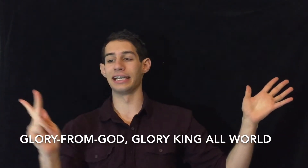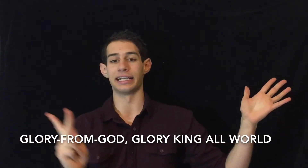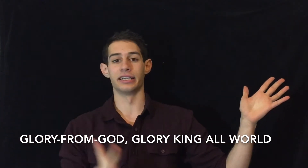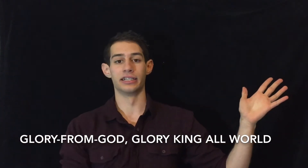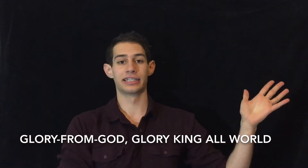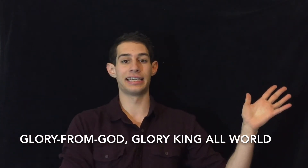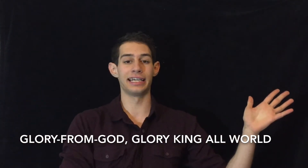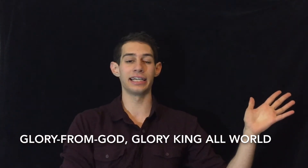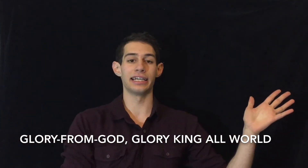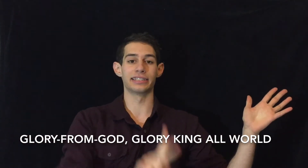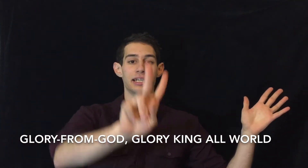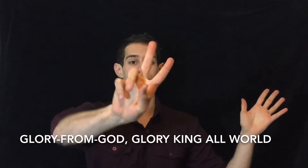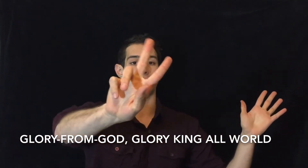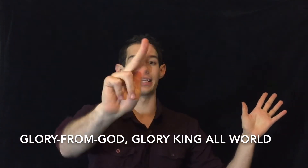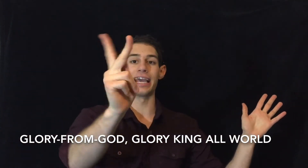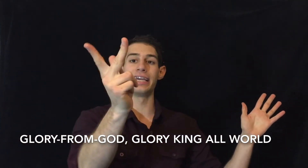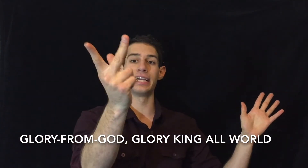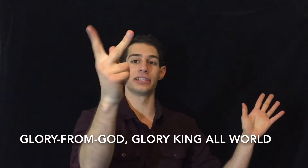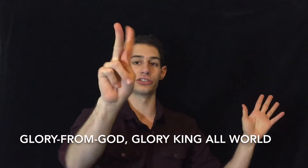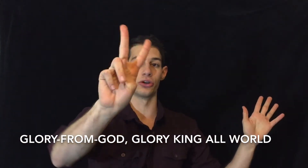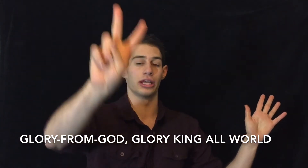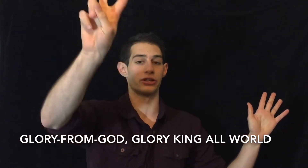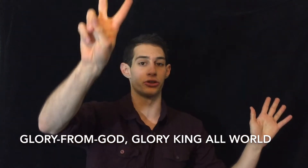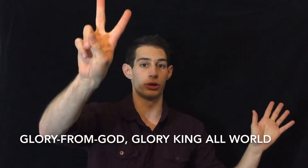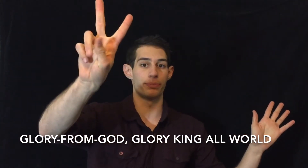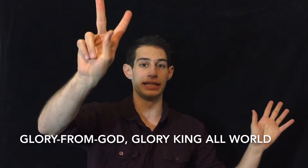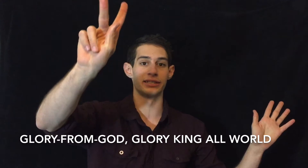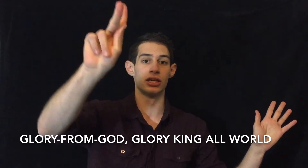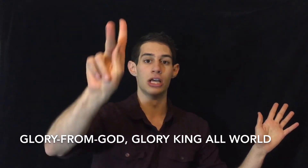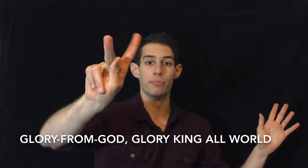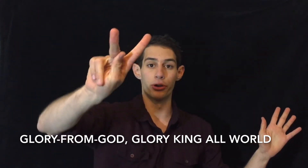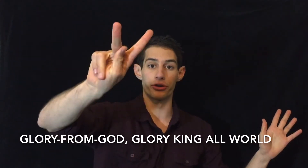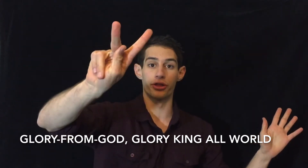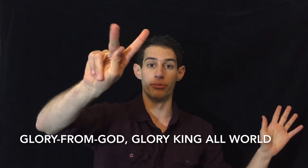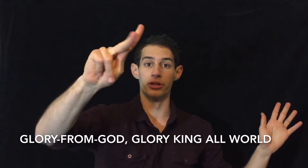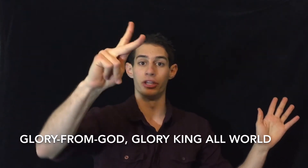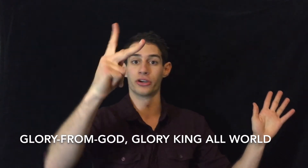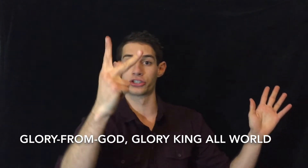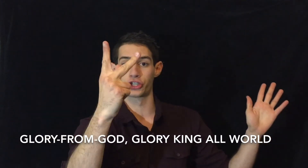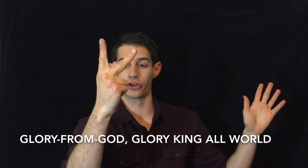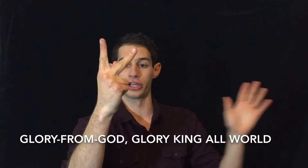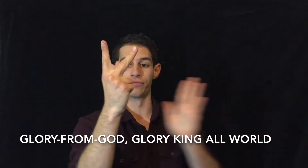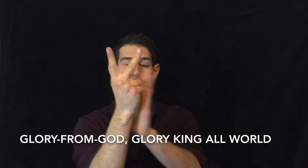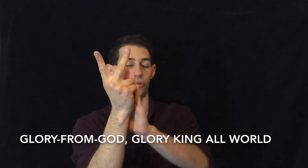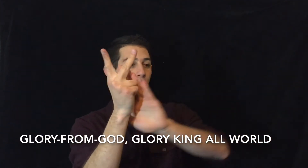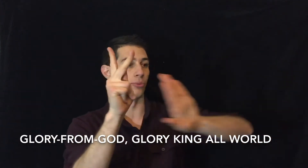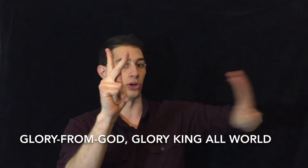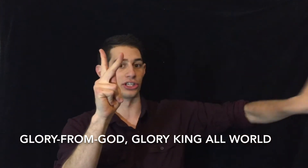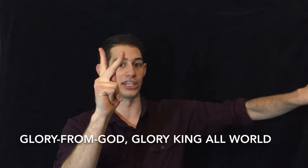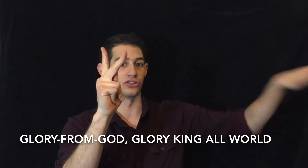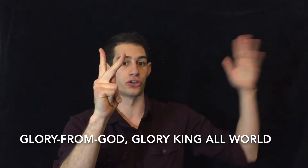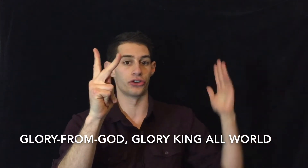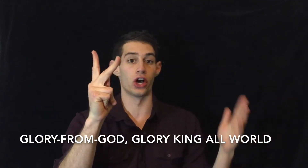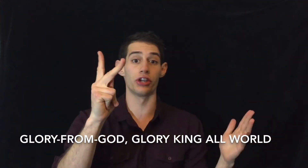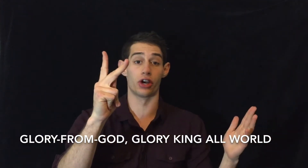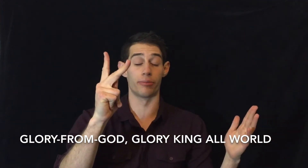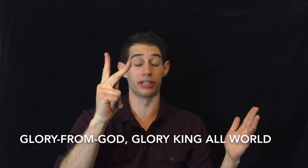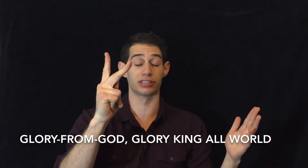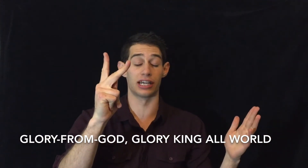King. King is going to be a K hand. So like you're doing peace, put your thumb in there, turn it so your palm orientation's to your non-dominant